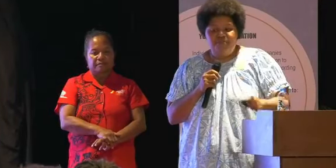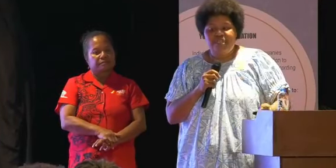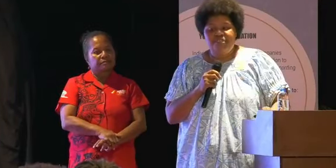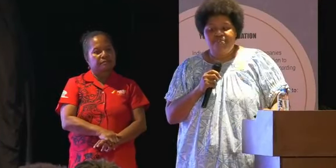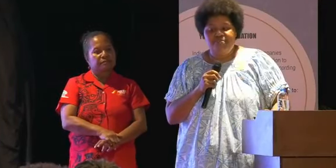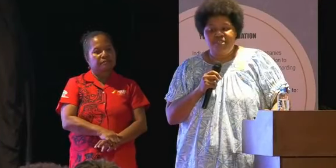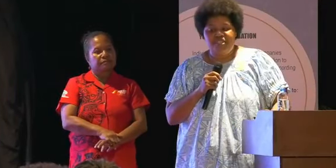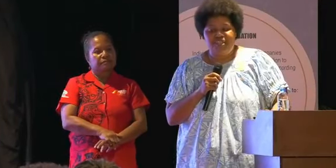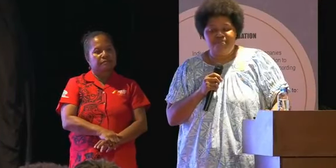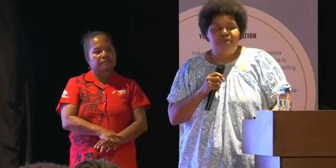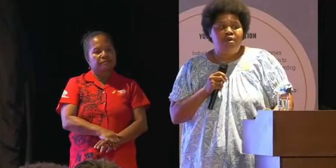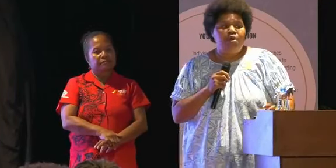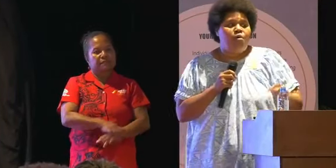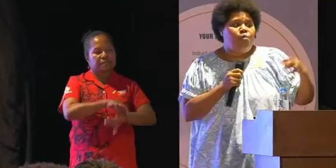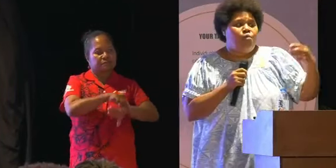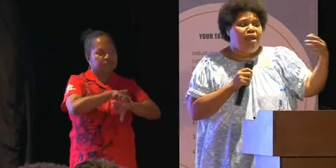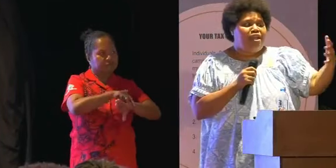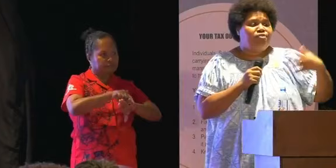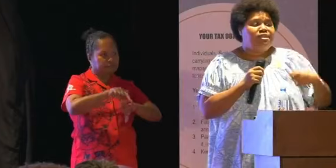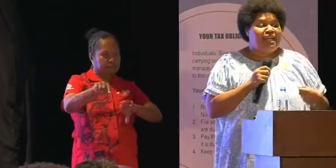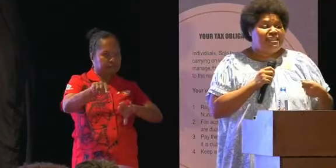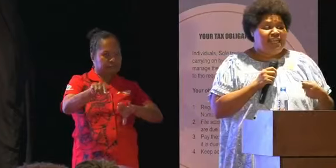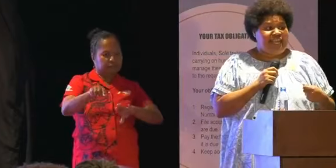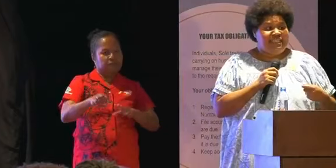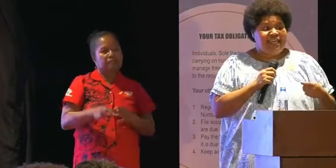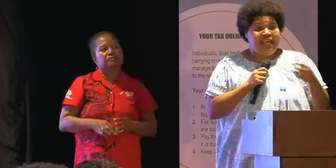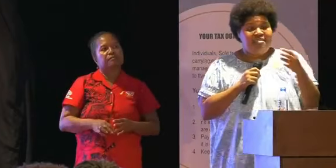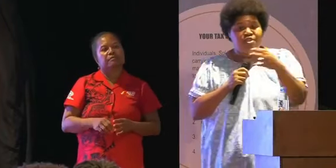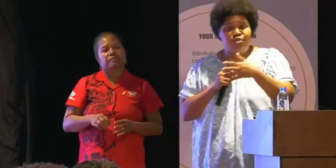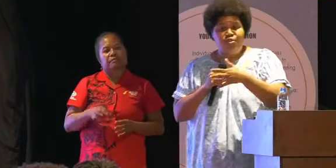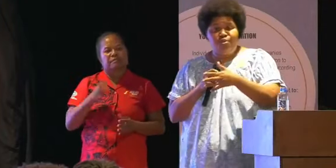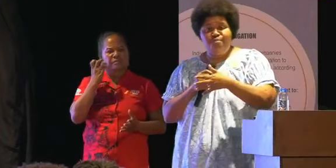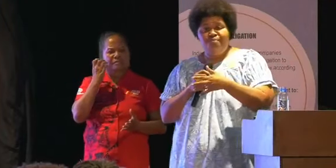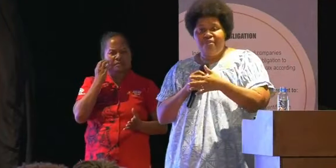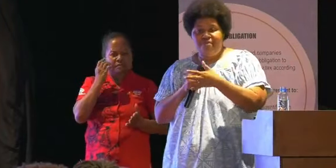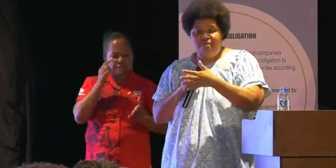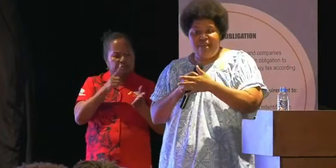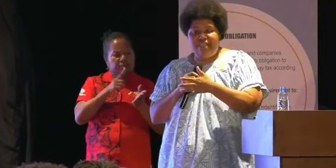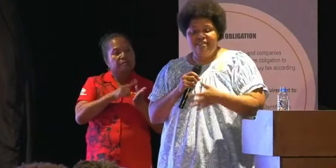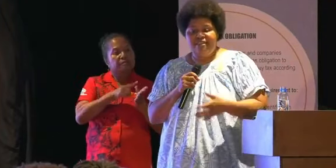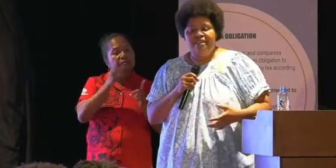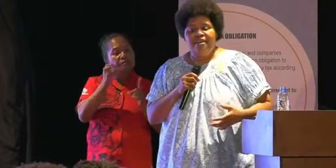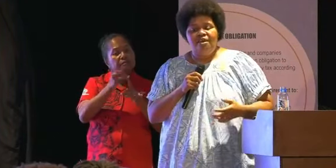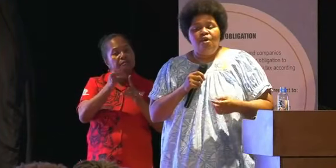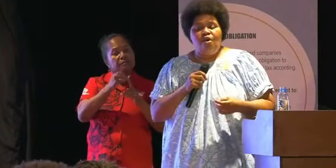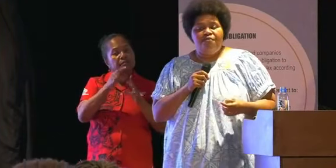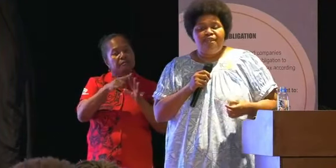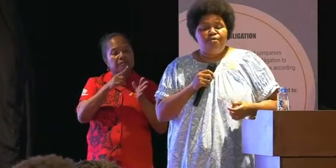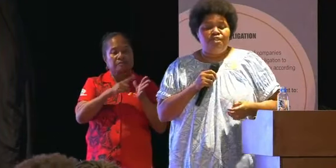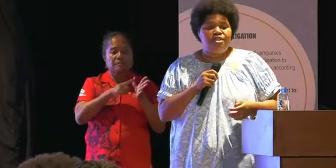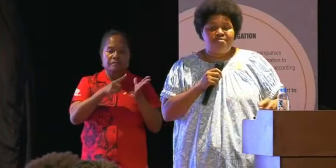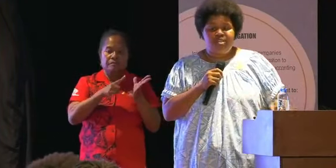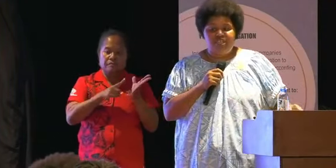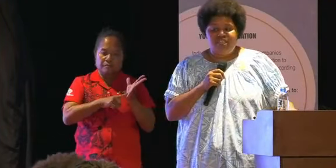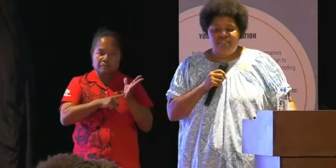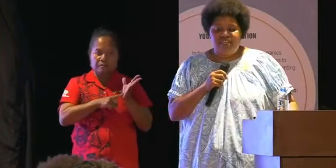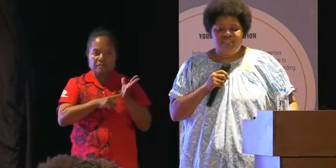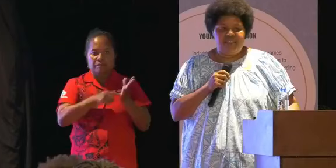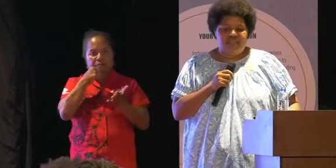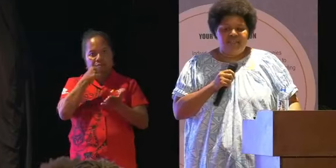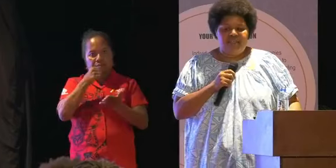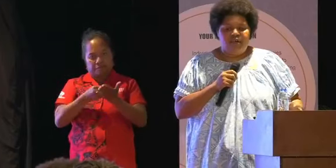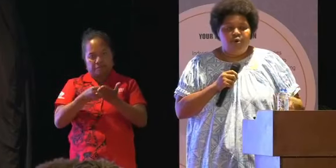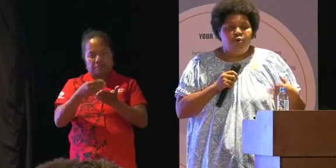Now, the process of objection. When you send us a letter, like I just showed you, the format of the notice of